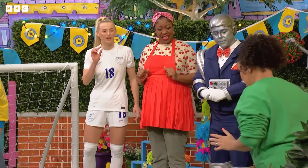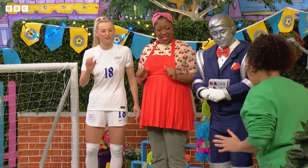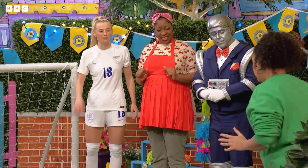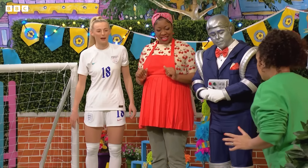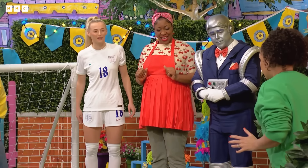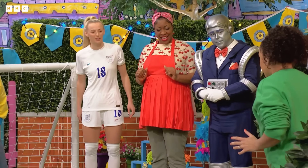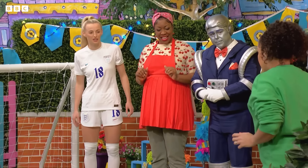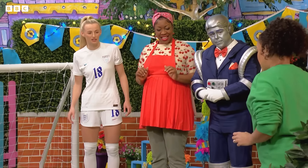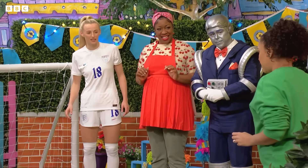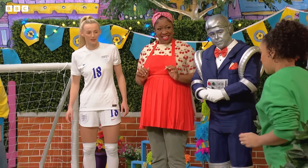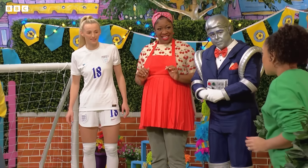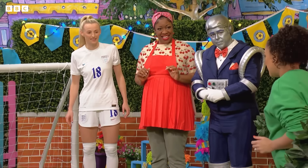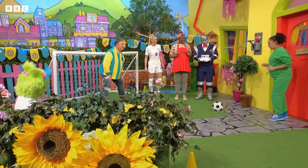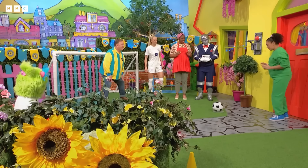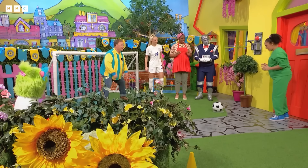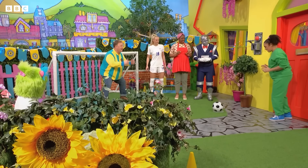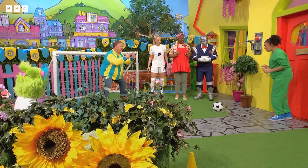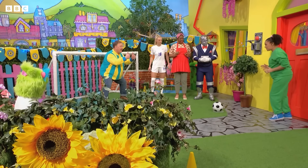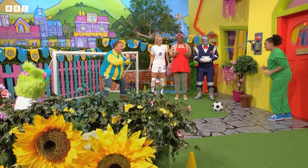half the power you usually would. Kay. Good luck, Kat.